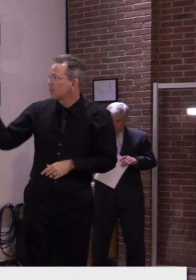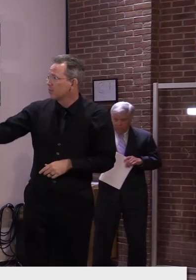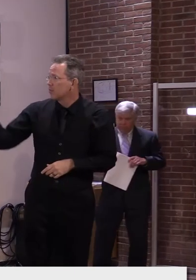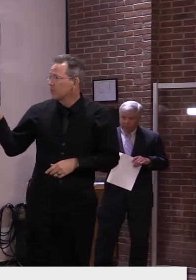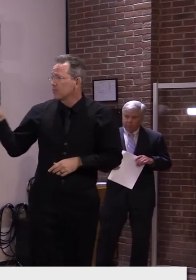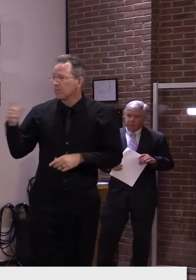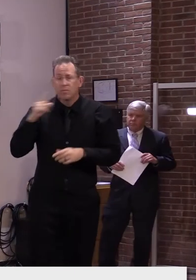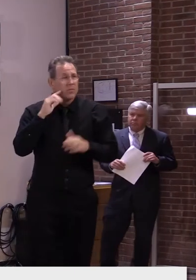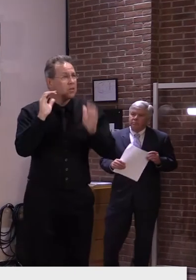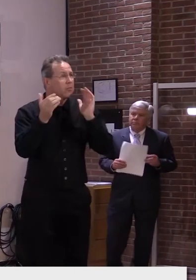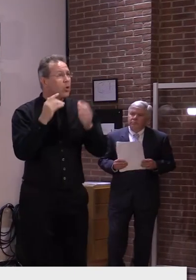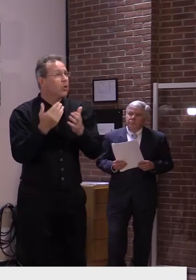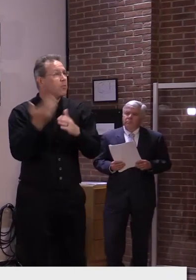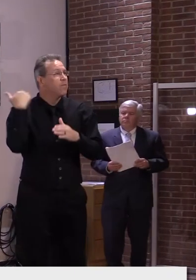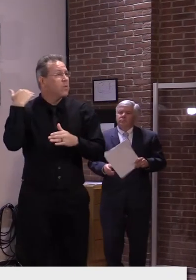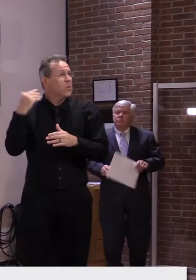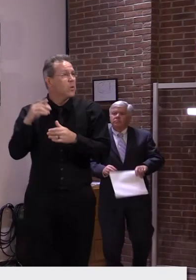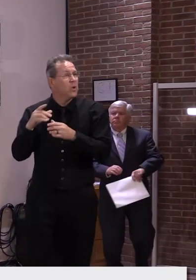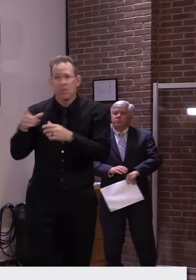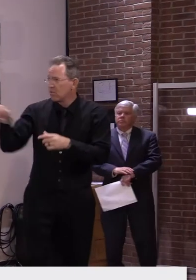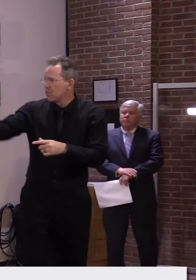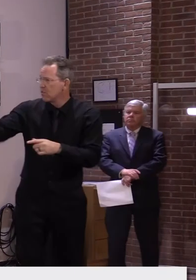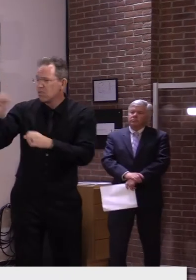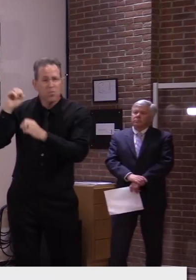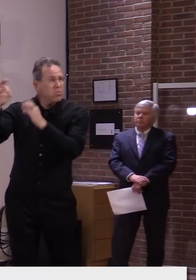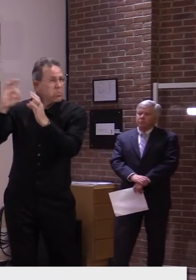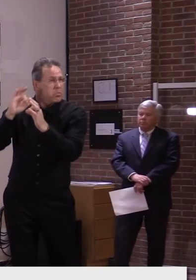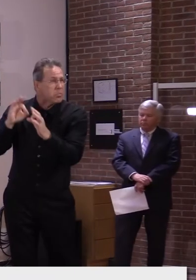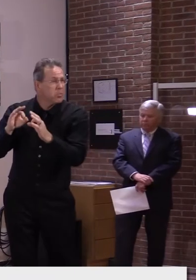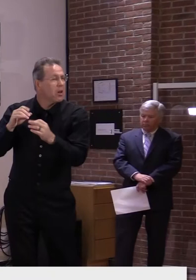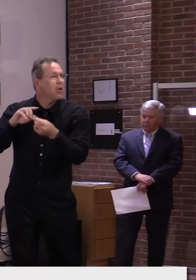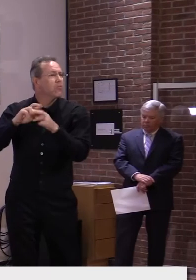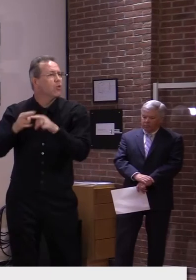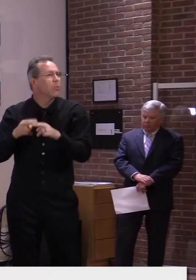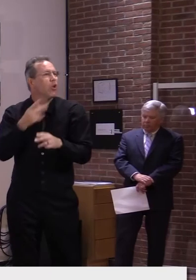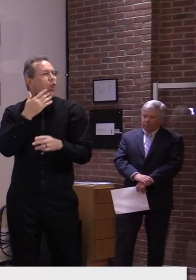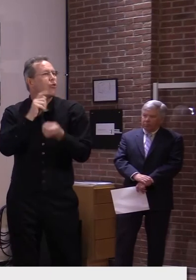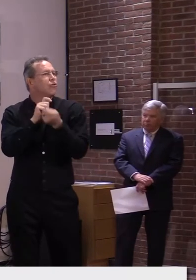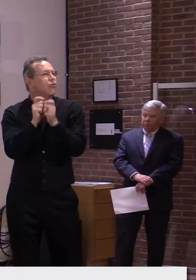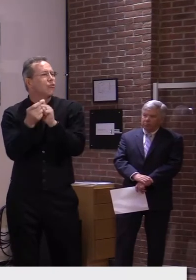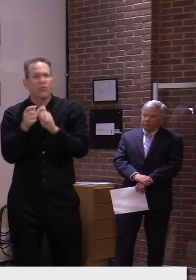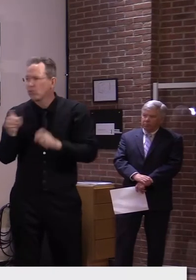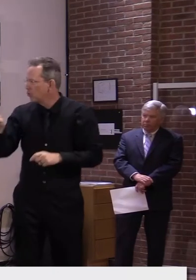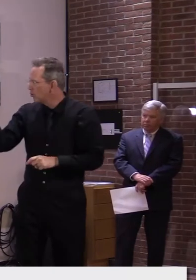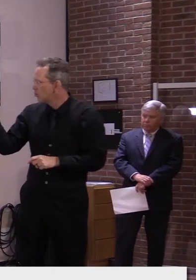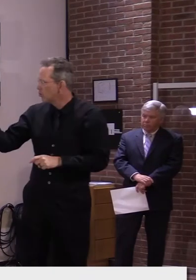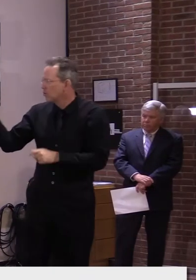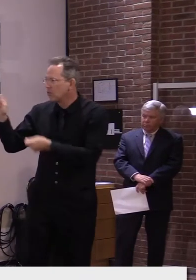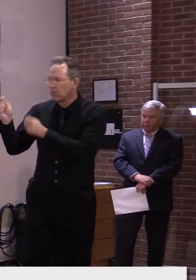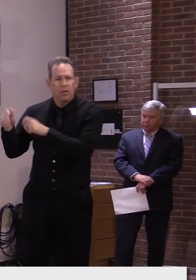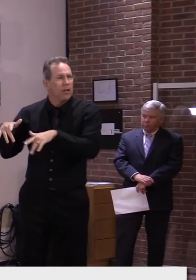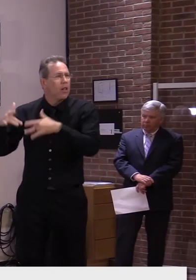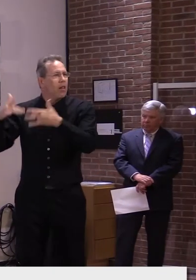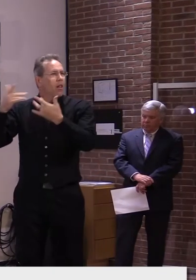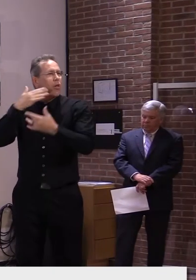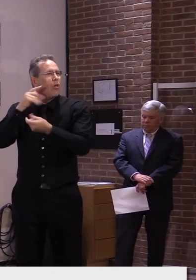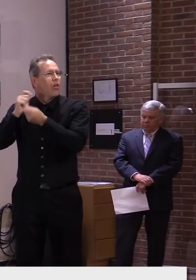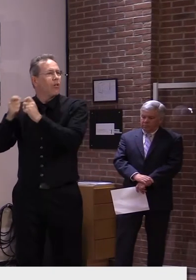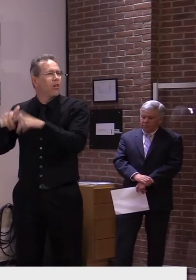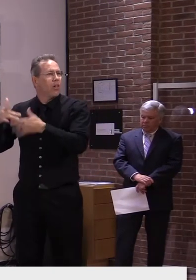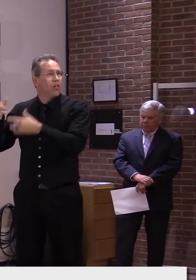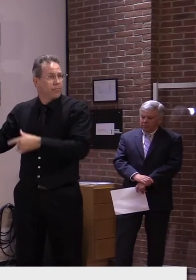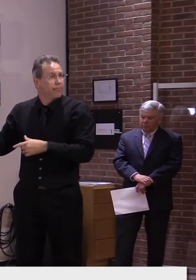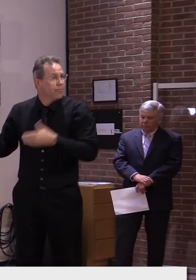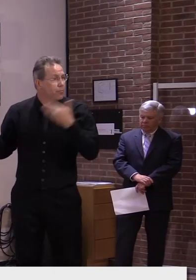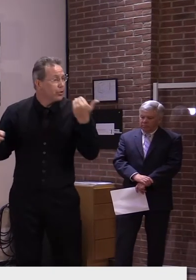decreases, I should say, in hospitalizations and deaths across the region as well. We can track all of this progress back to New England's high uptake